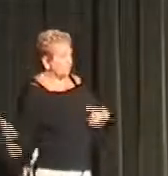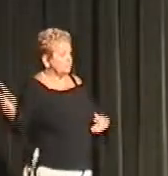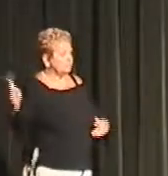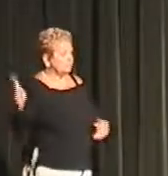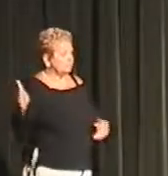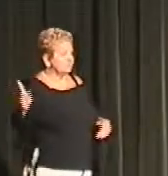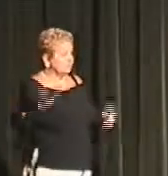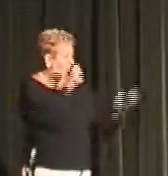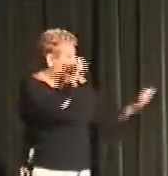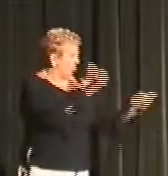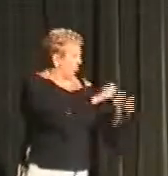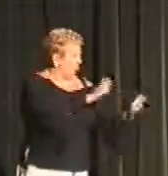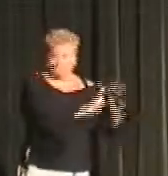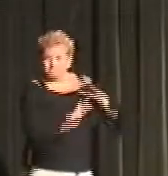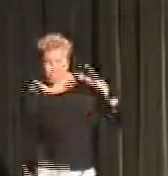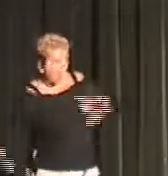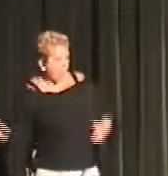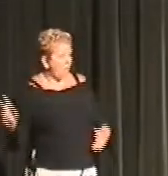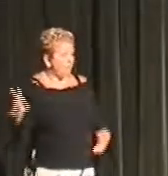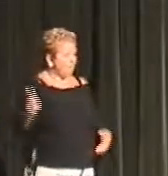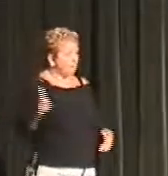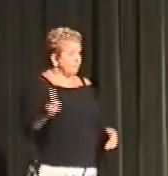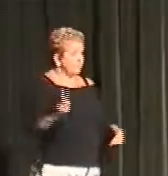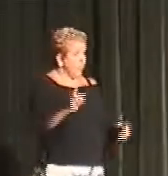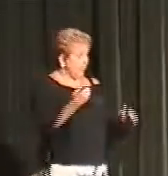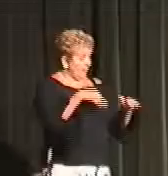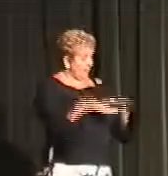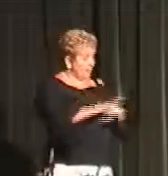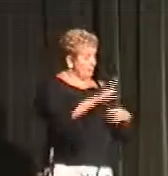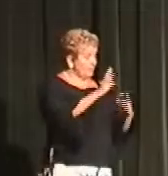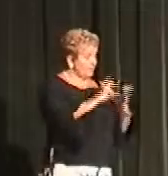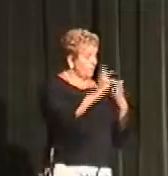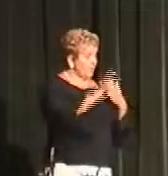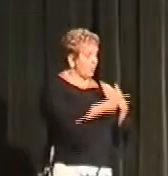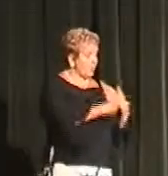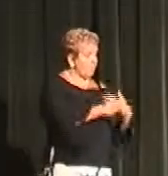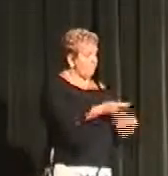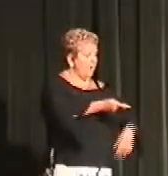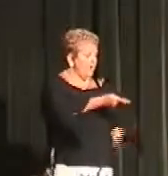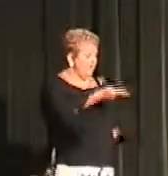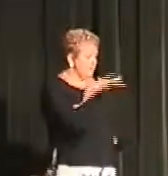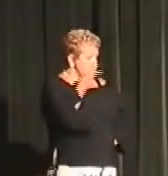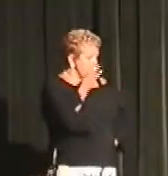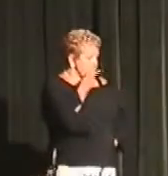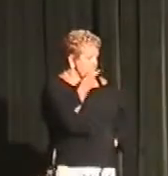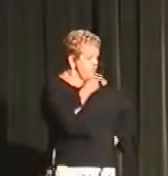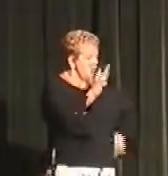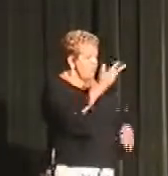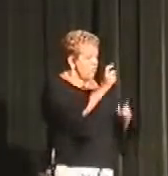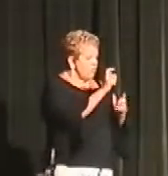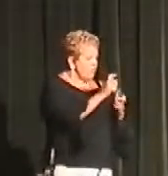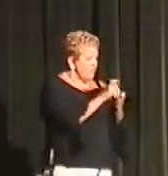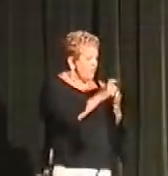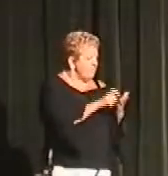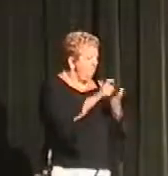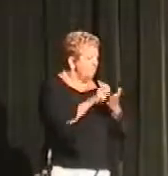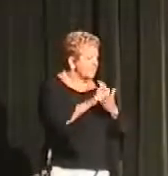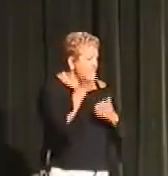I smoked 3 packs of cigarettes a day when I came to the program. I lit all of them myself. Occasionally someone would hold a match. I let them hold it as long as they liked, but